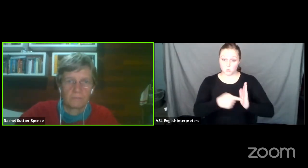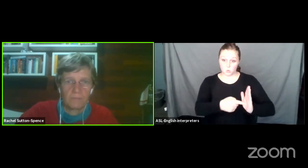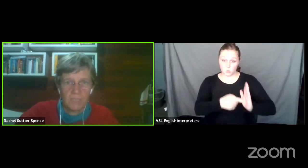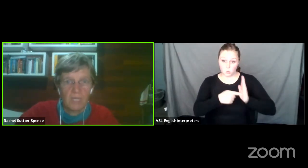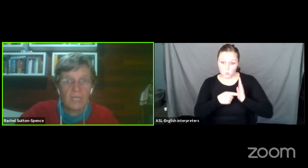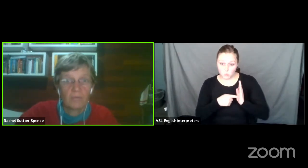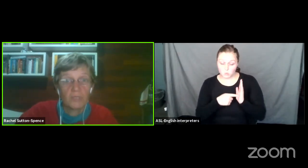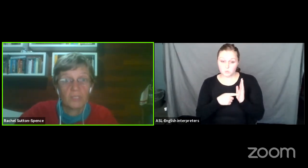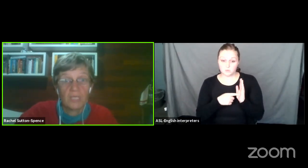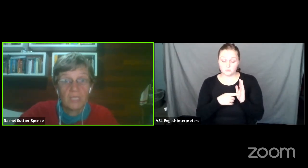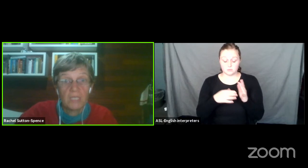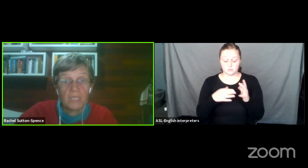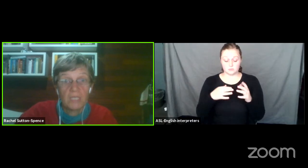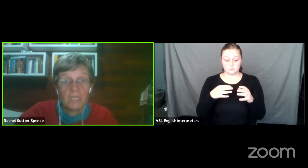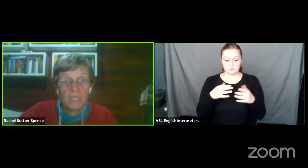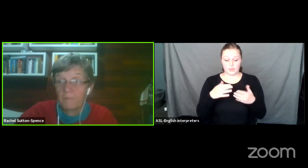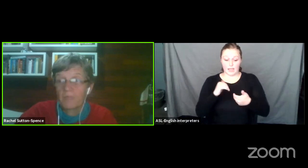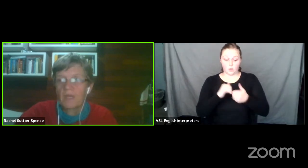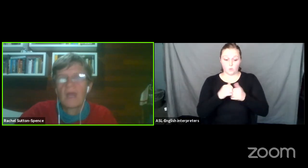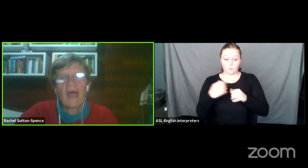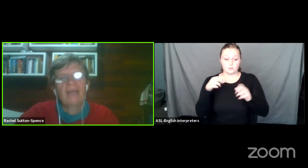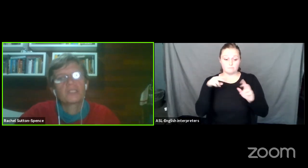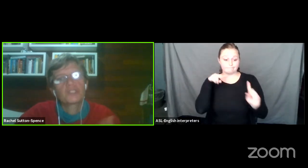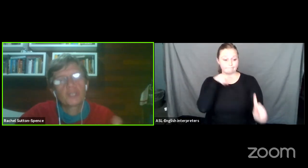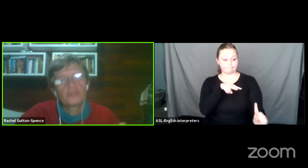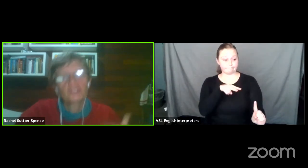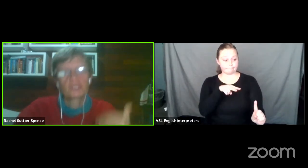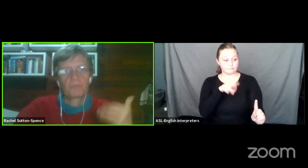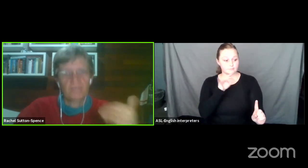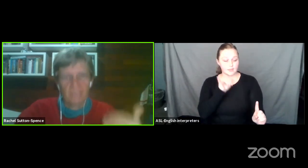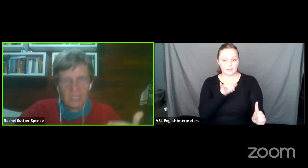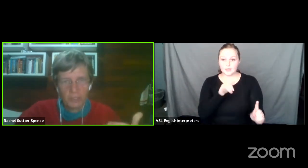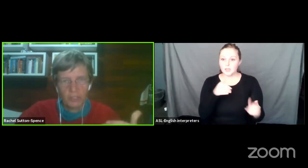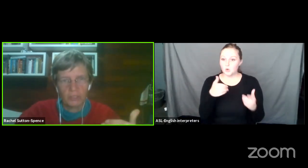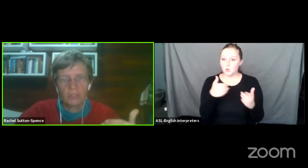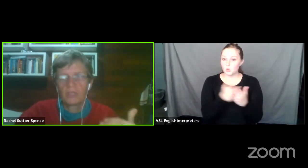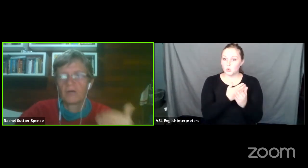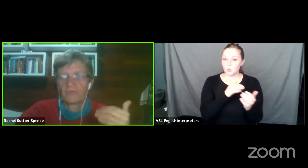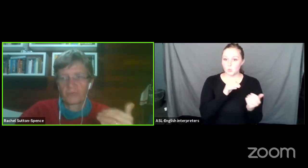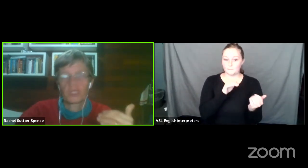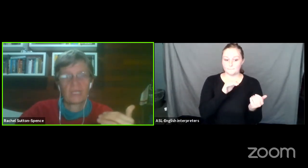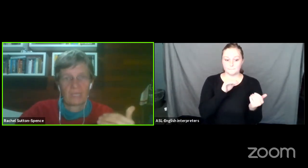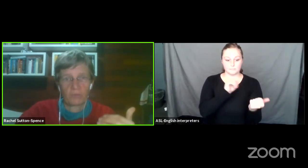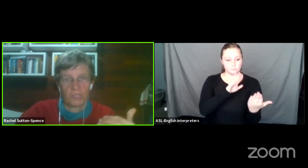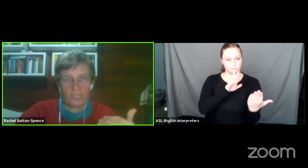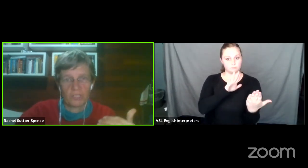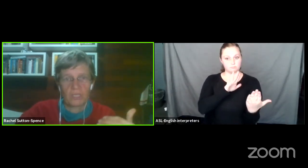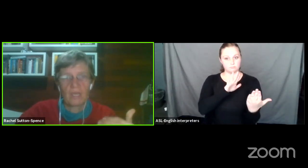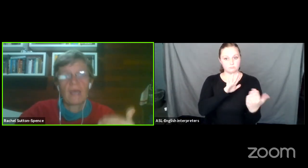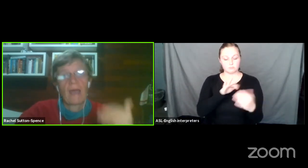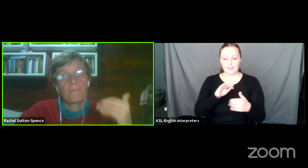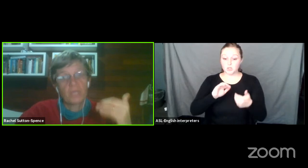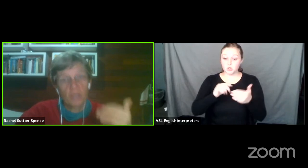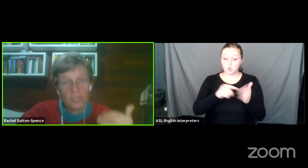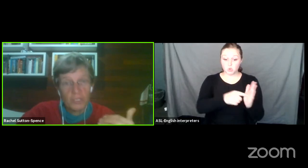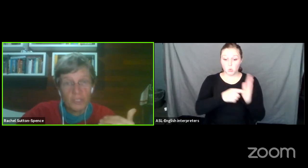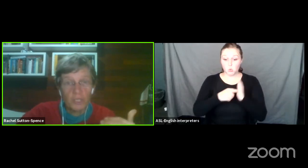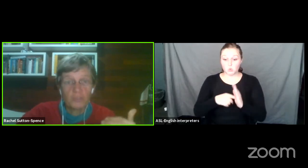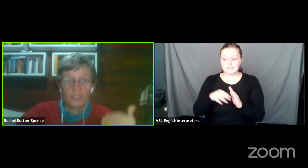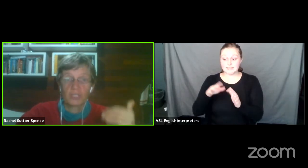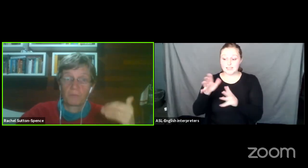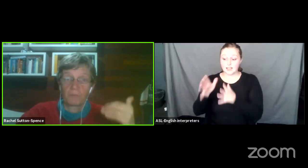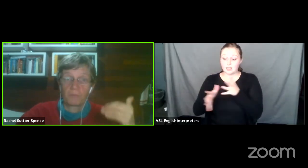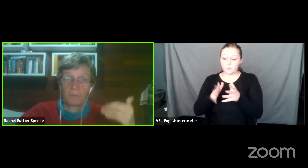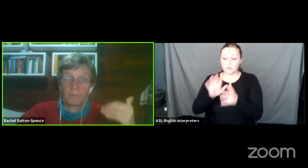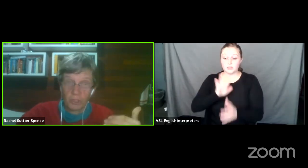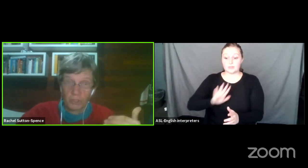at sign languages in a new way, and it shows us the potential for sign languages. And because it shows